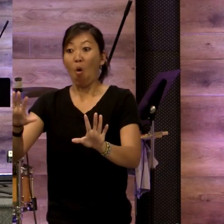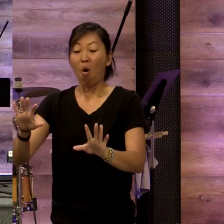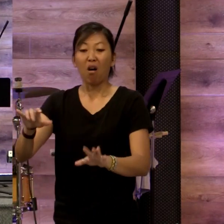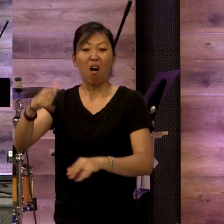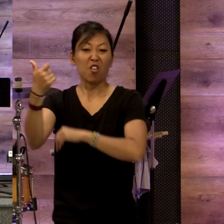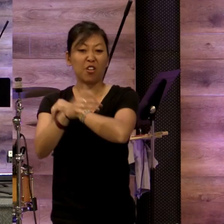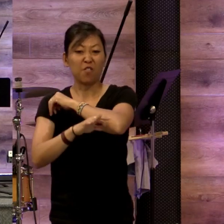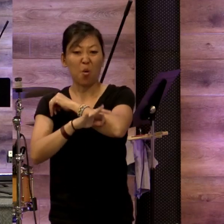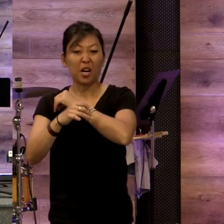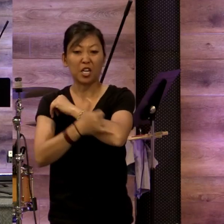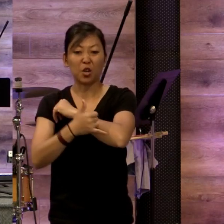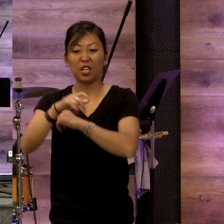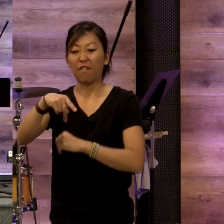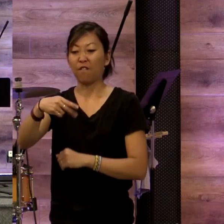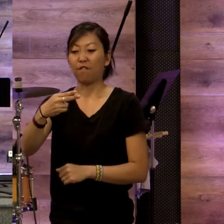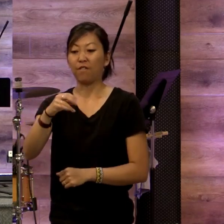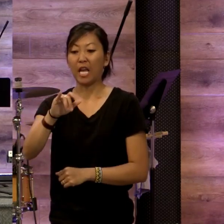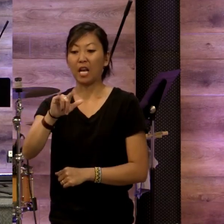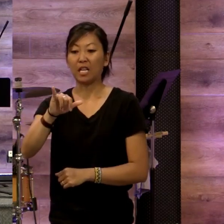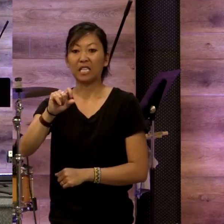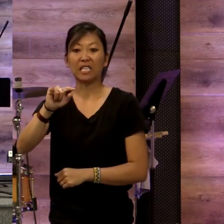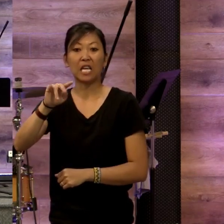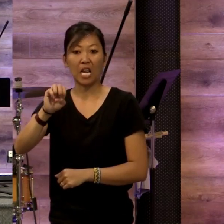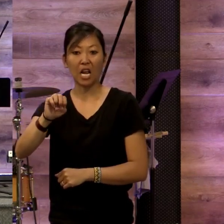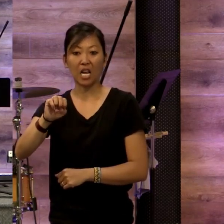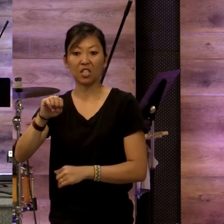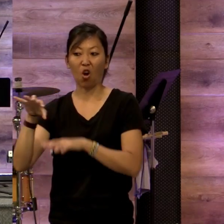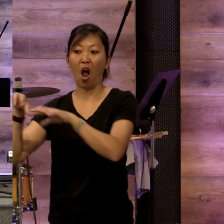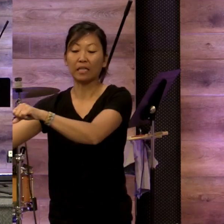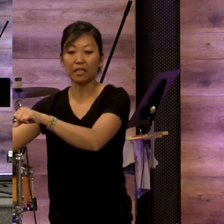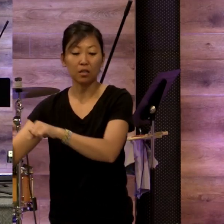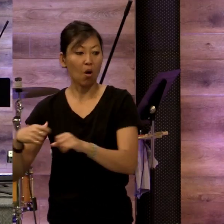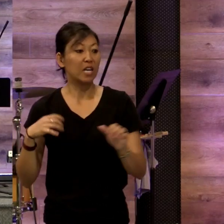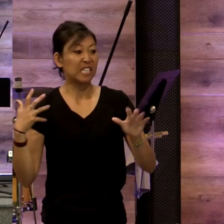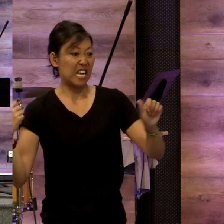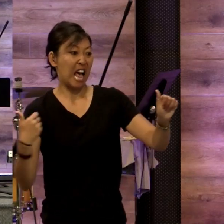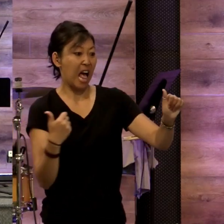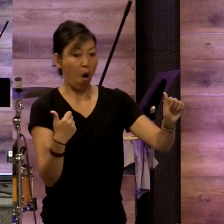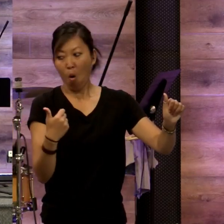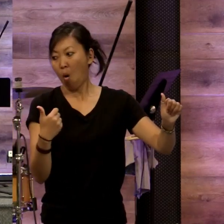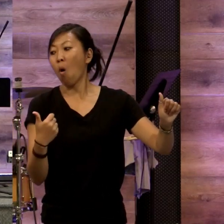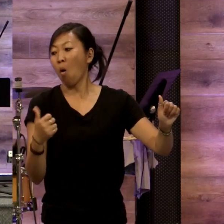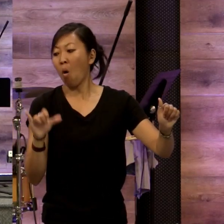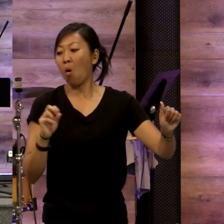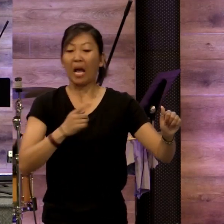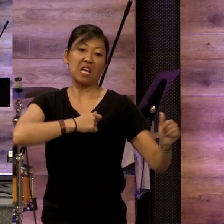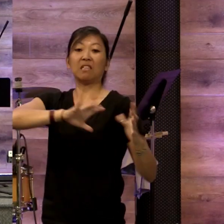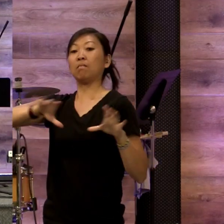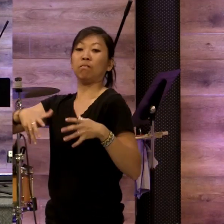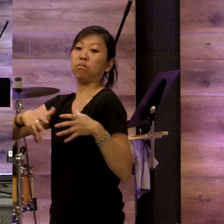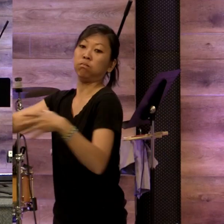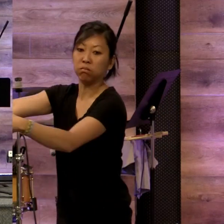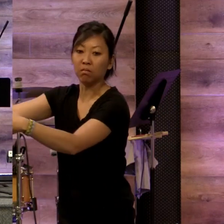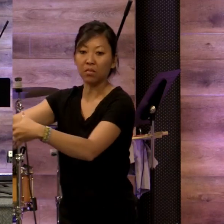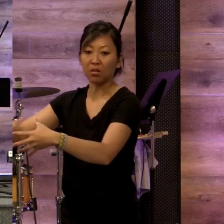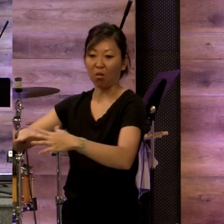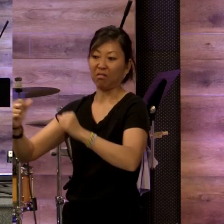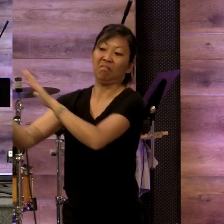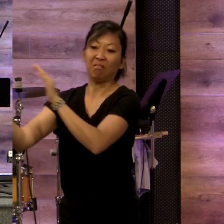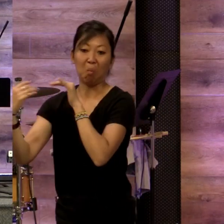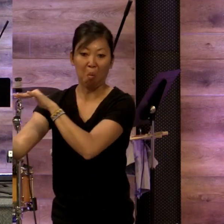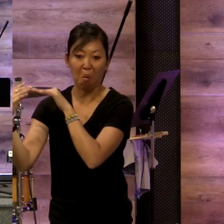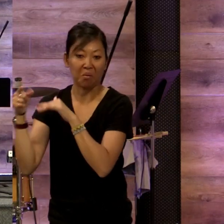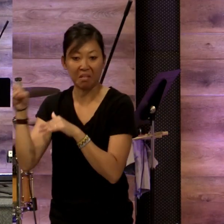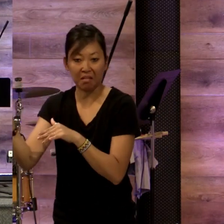and raiding the cities. And so he has to abandon the pursuit of David, go and take care of some business and actually running and ruling the kingdom